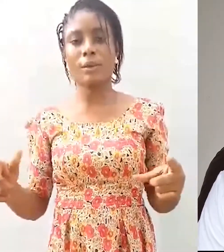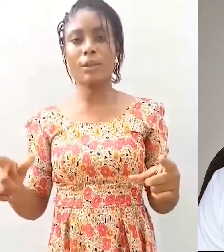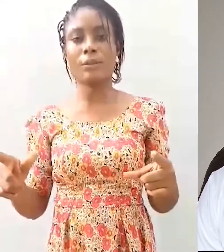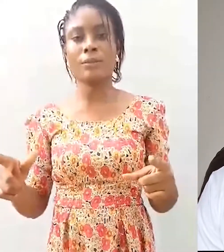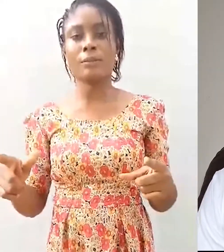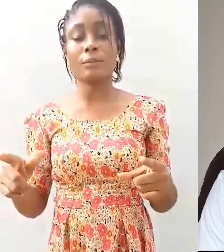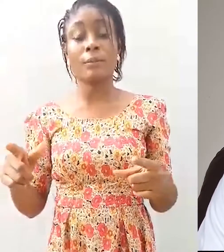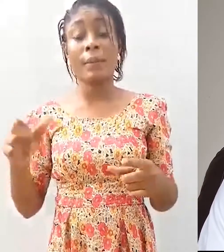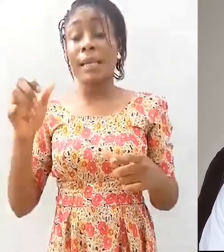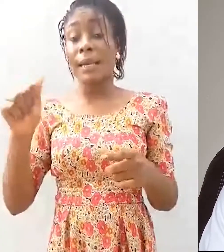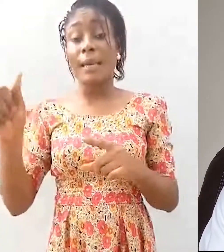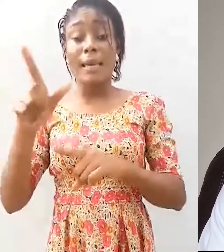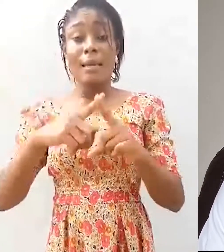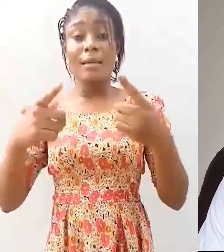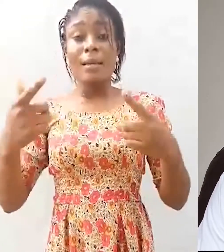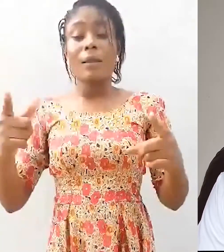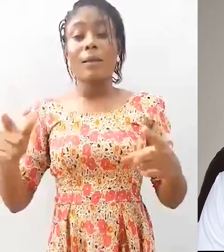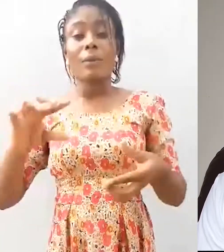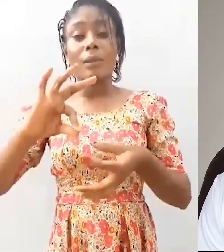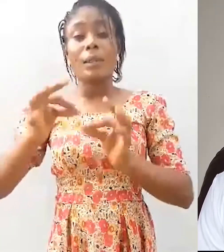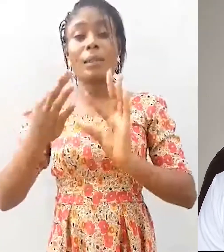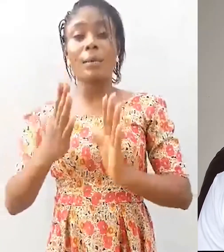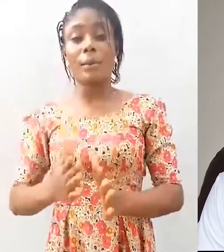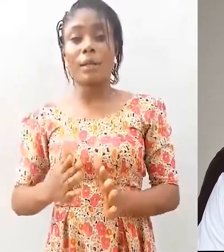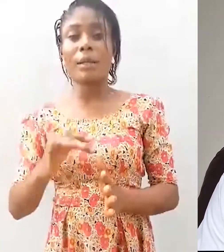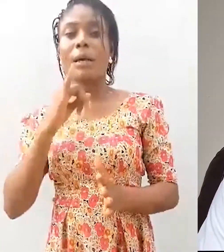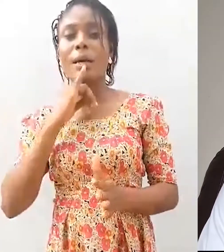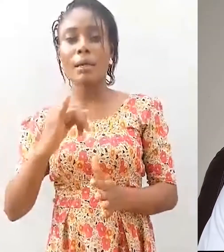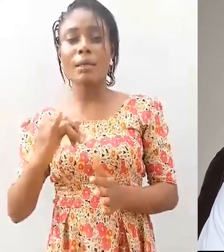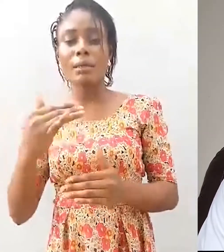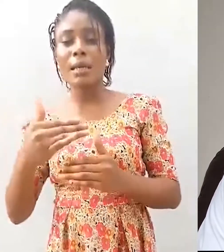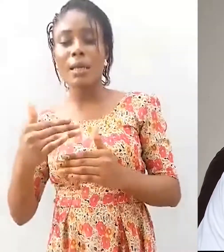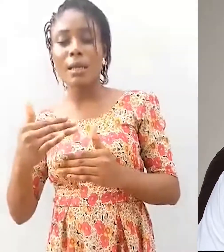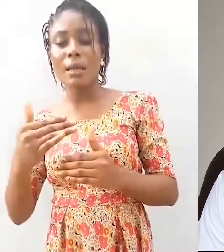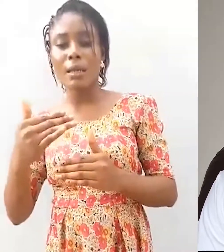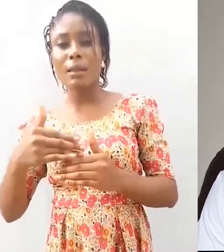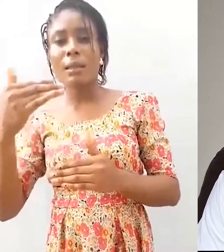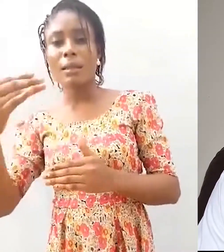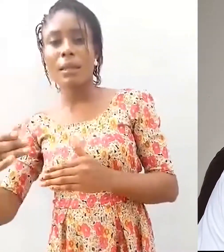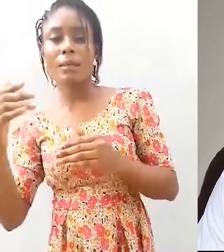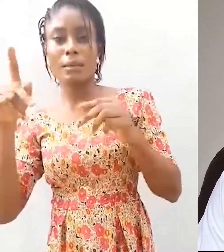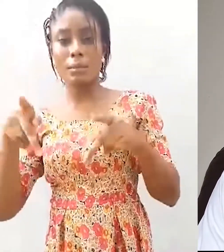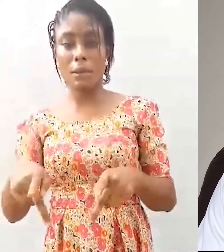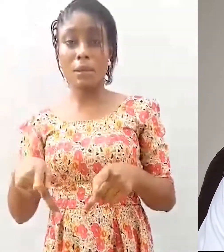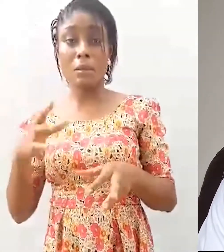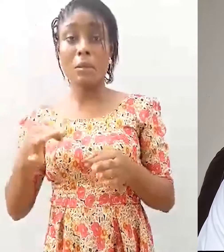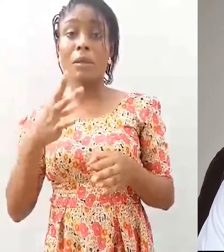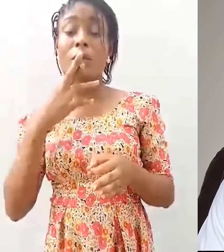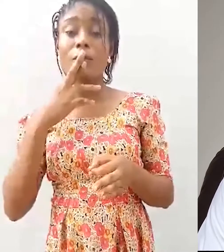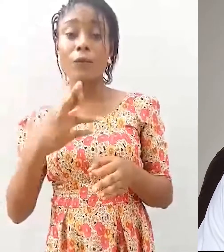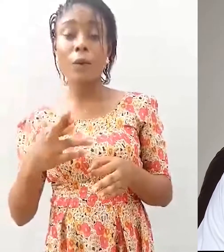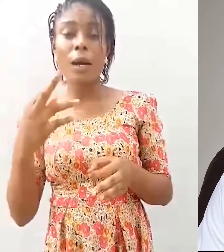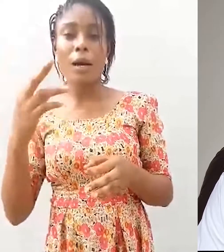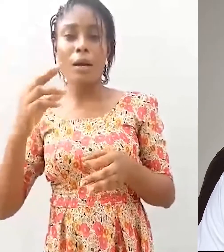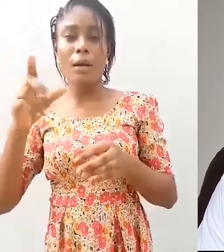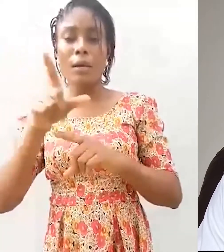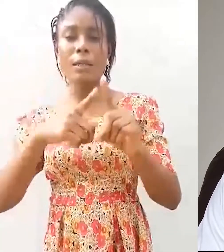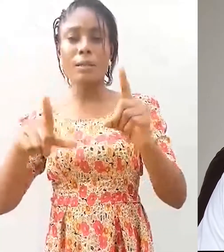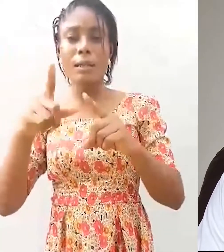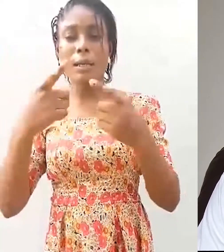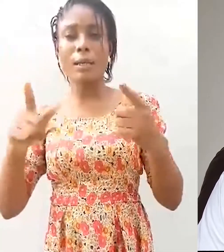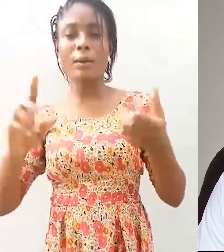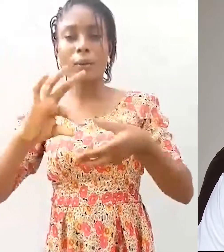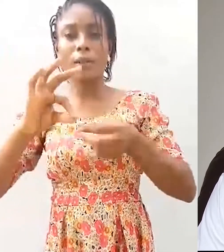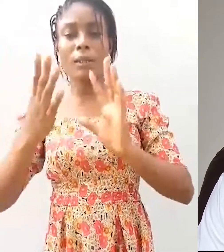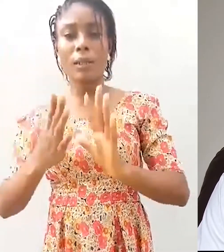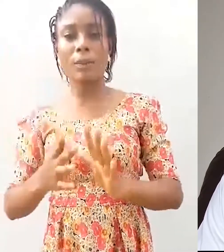to have access to early sign language. A sign language interpreter is the next person.